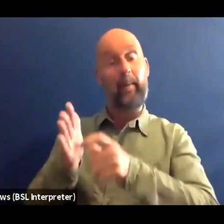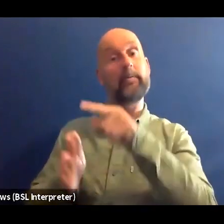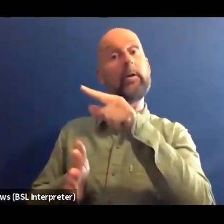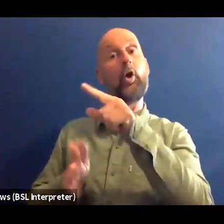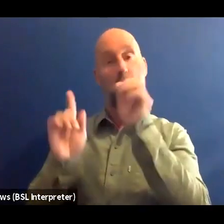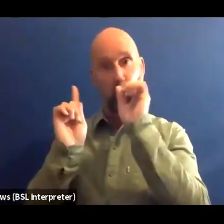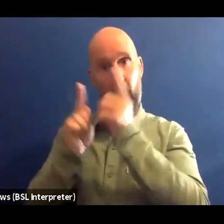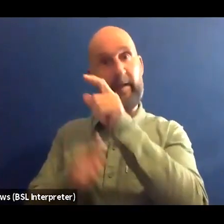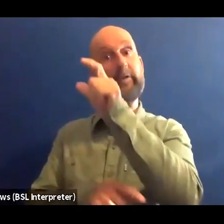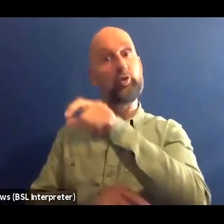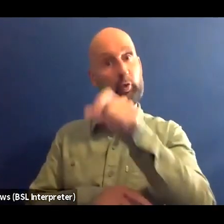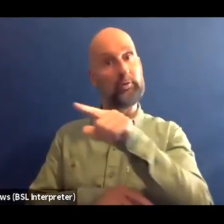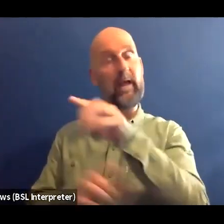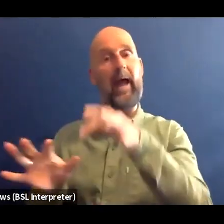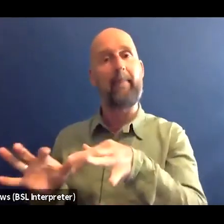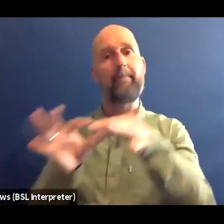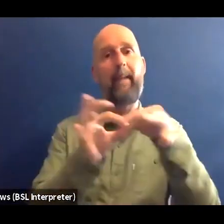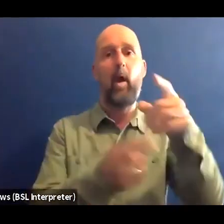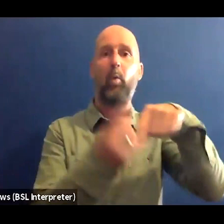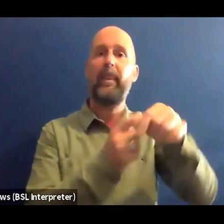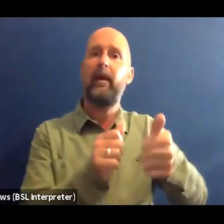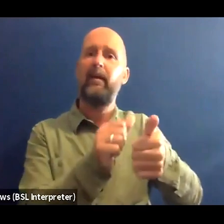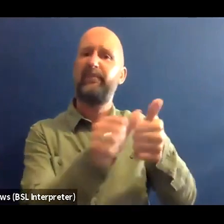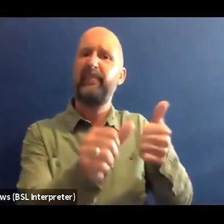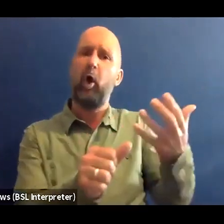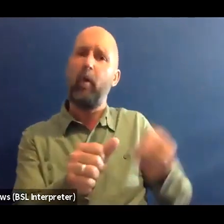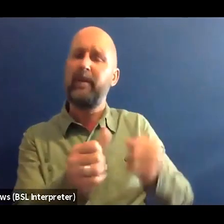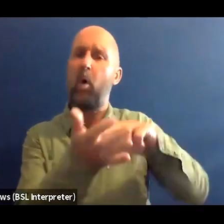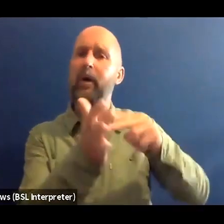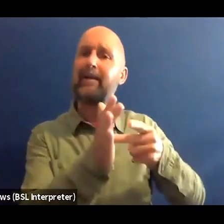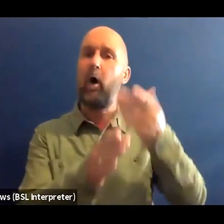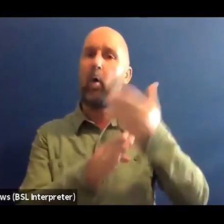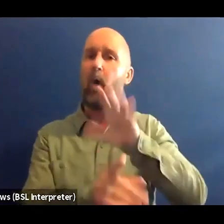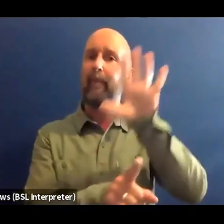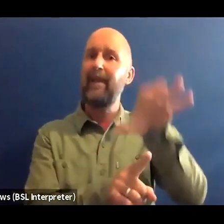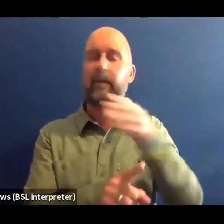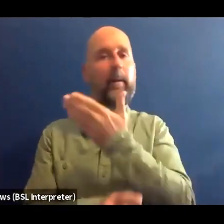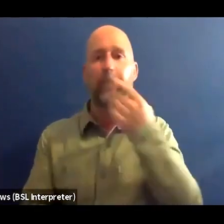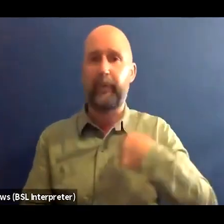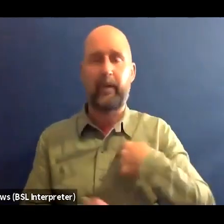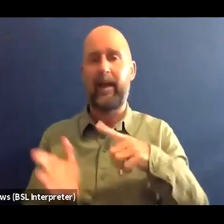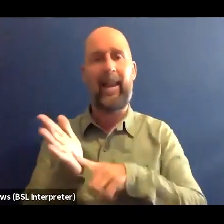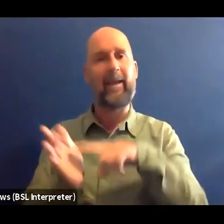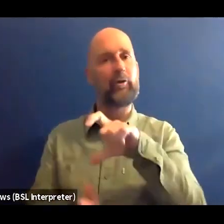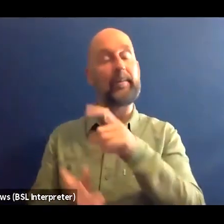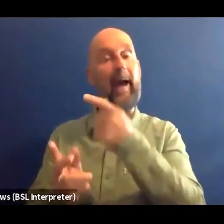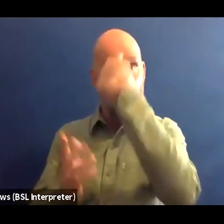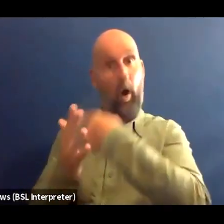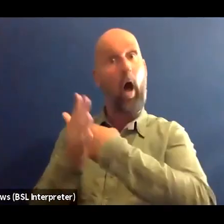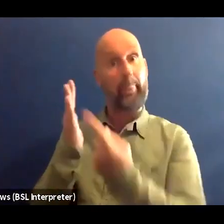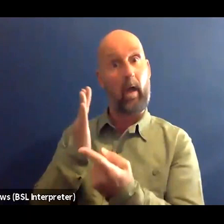to businesses or organisations to do work placements. It's not something I've done, but it's something that I know people have